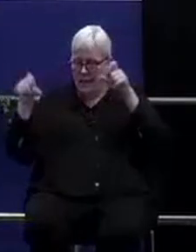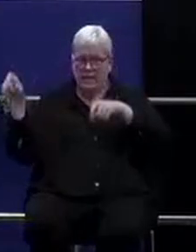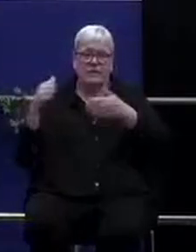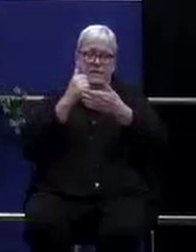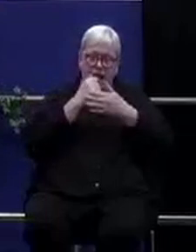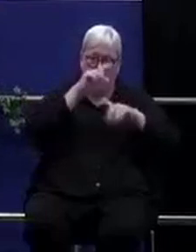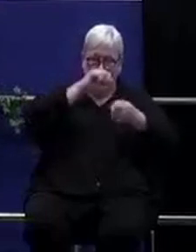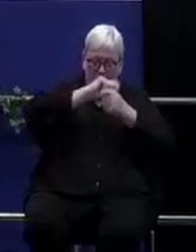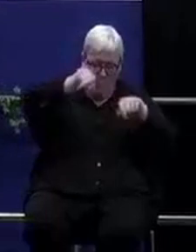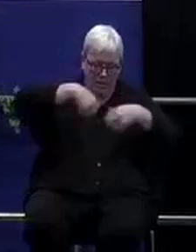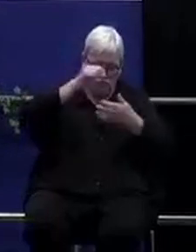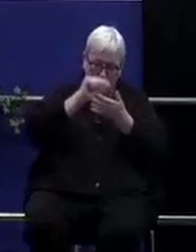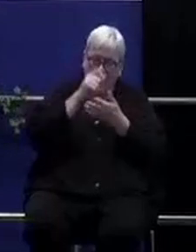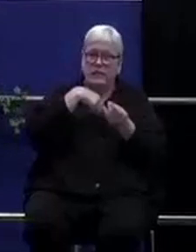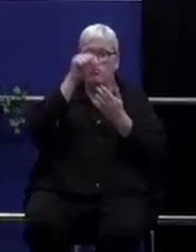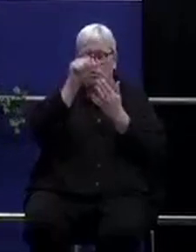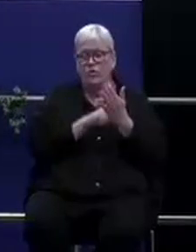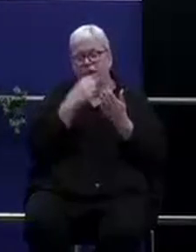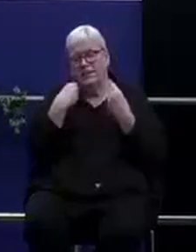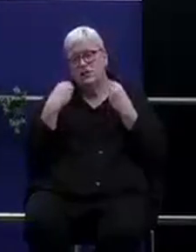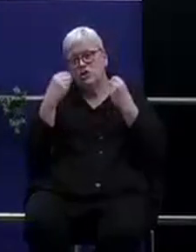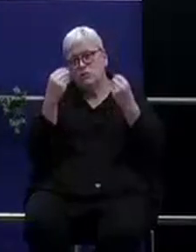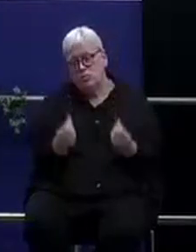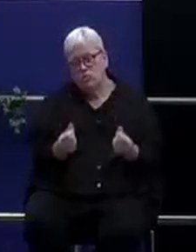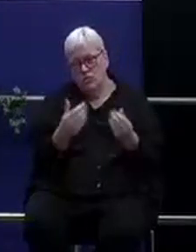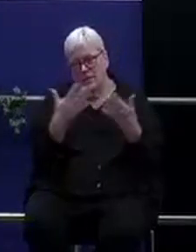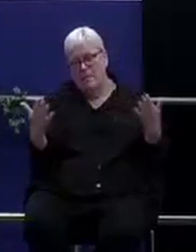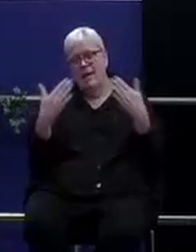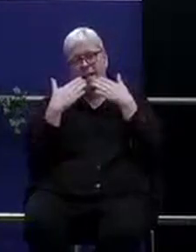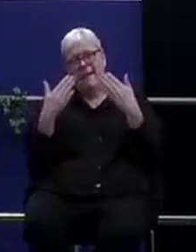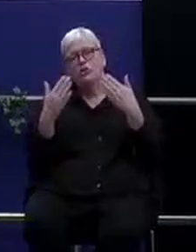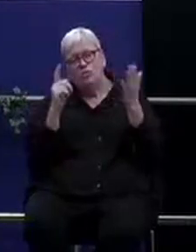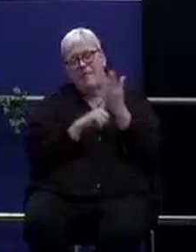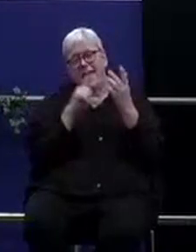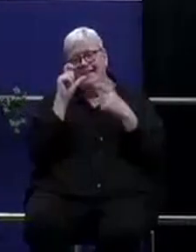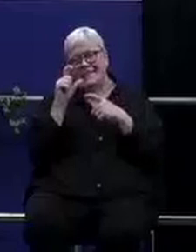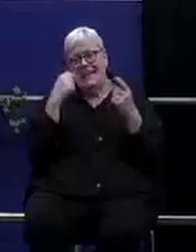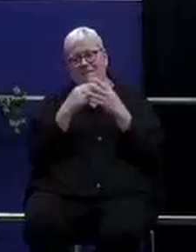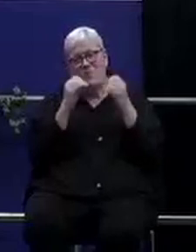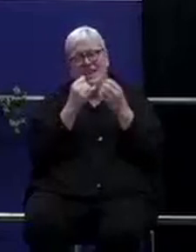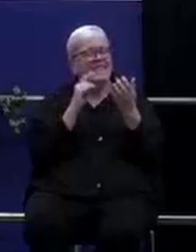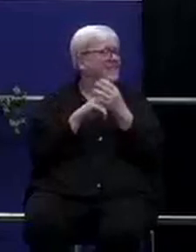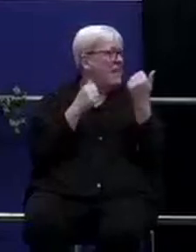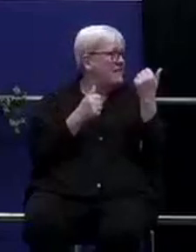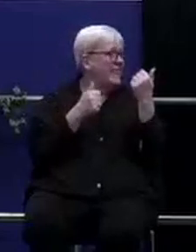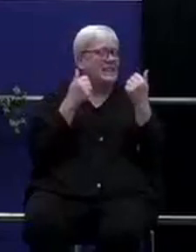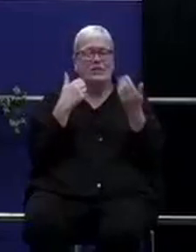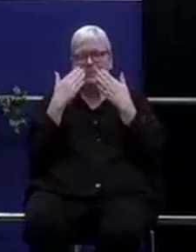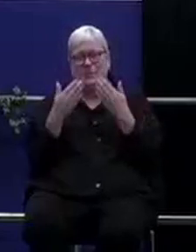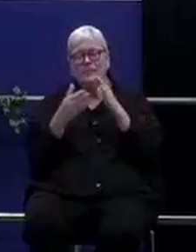right and keeping the program running so smoothly. And huge thanks to Leslie here for providing the BSL interpretation for